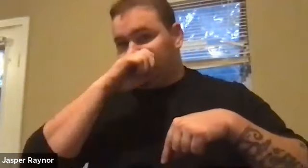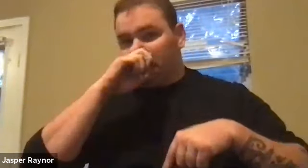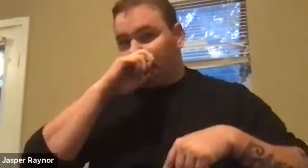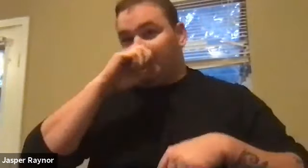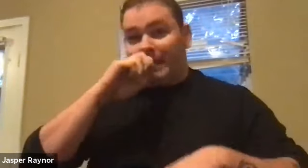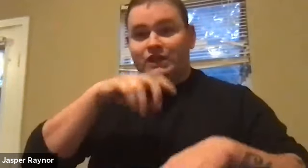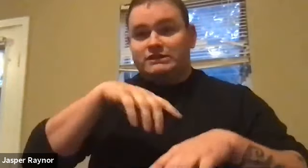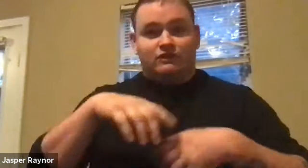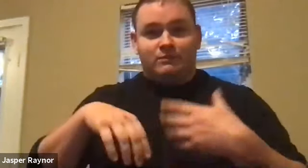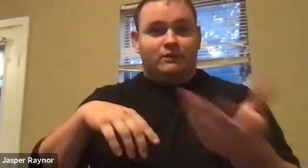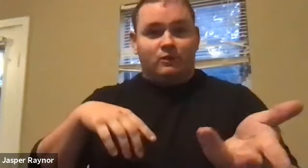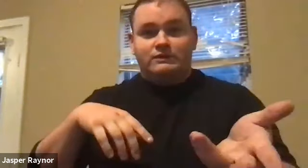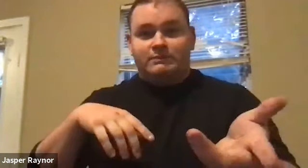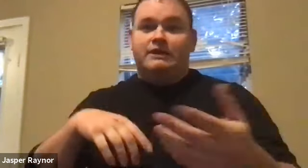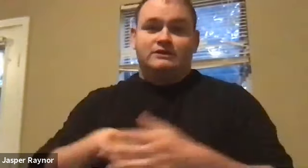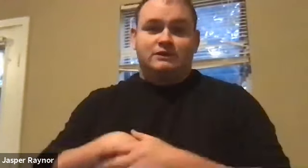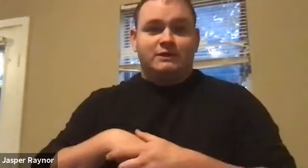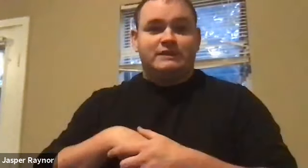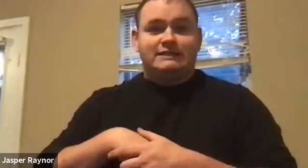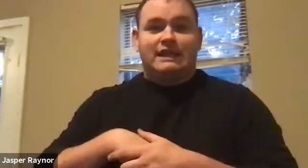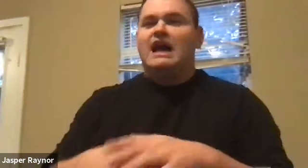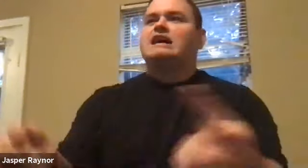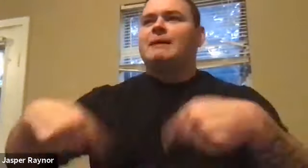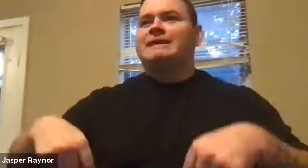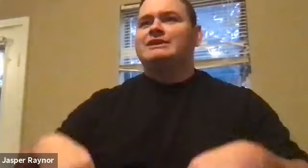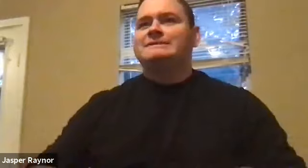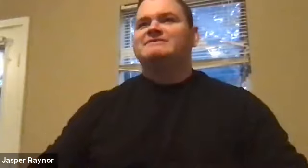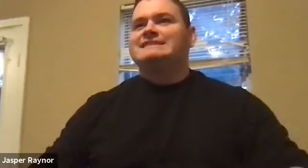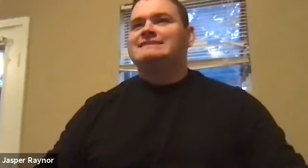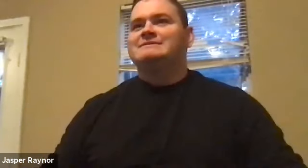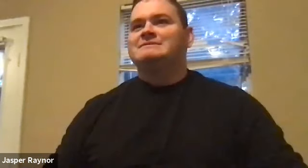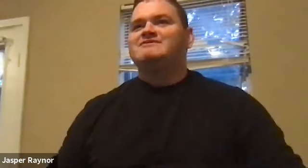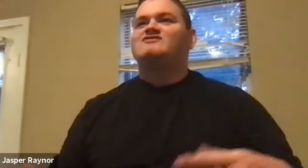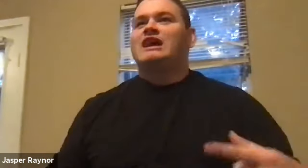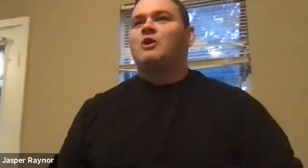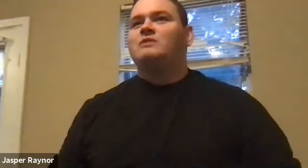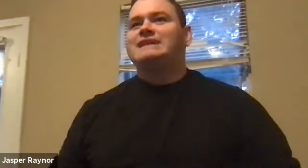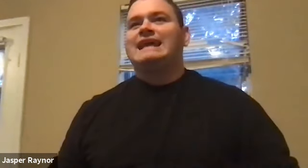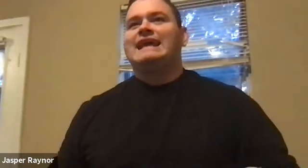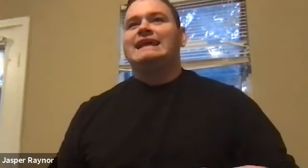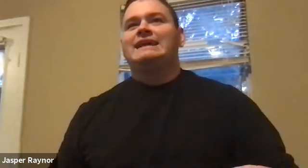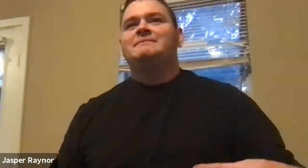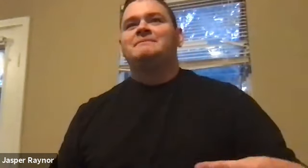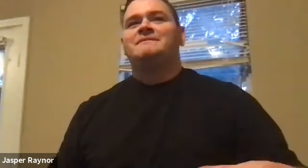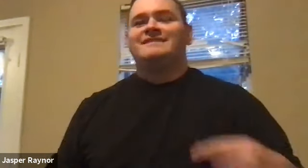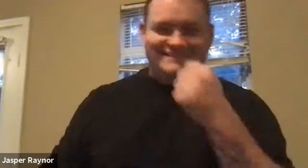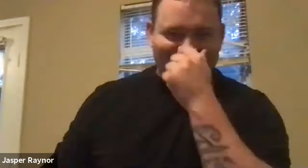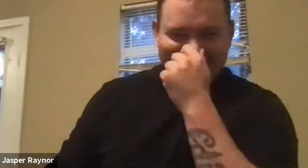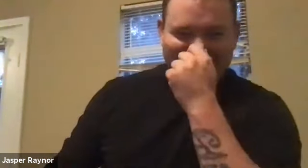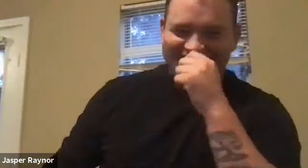We got any parents in the group. I know Corey's parents gonna be using that sound a lot. Come here. Come on now. If I go upside I that head. already used that. I didn't even know that